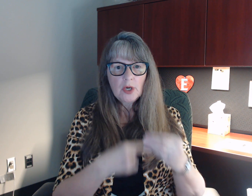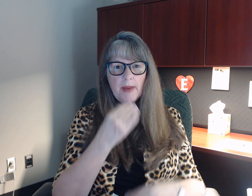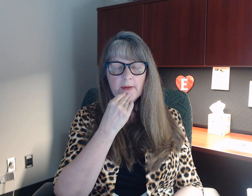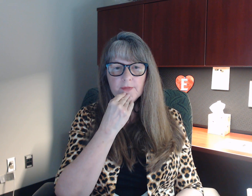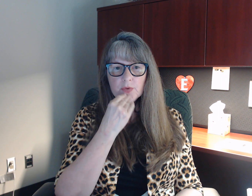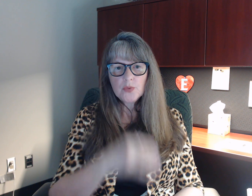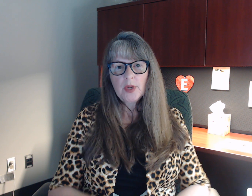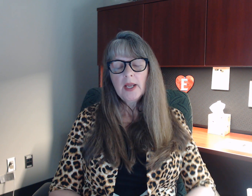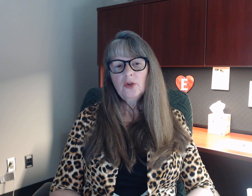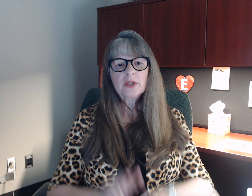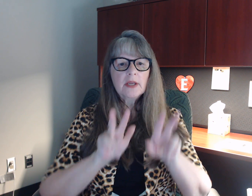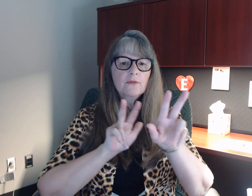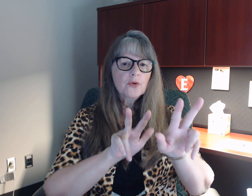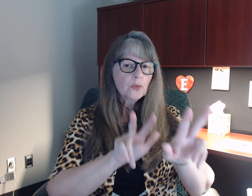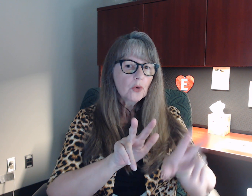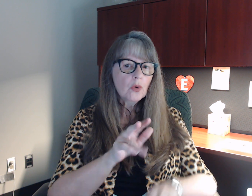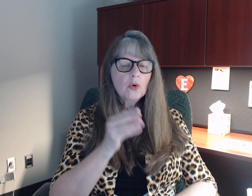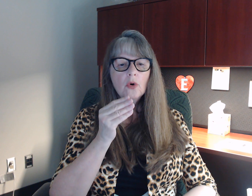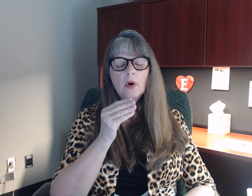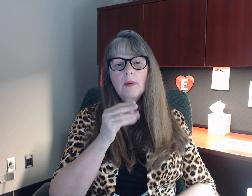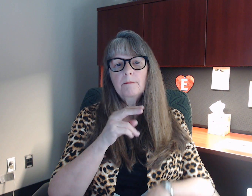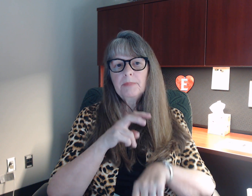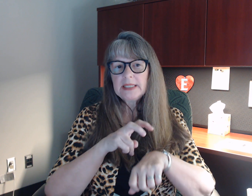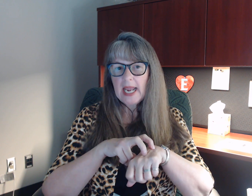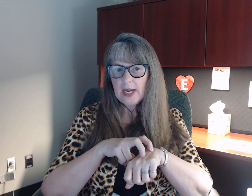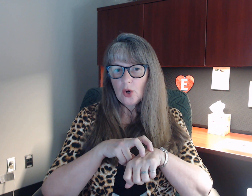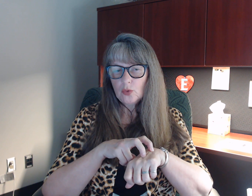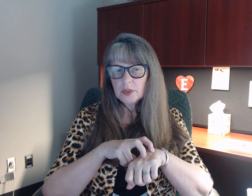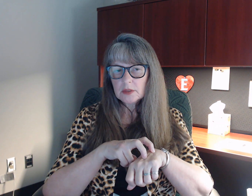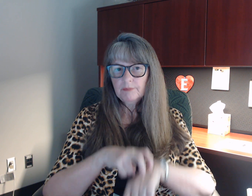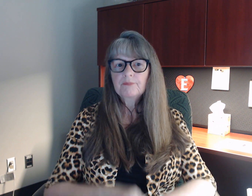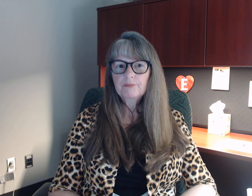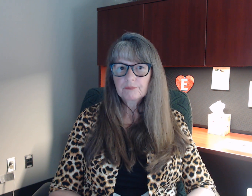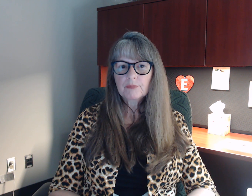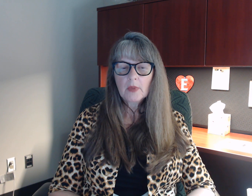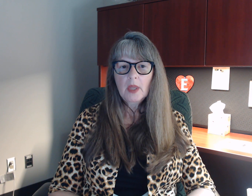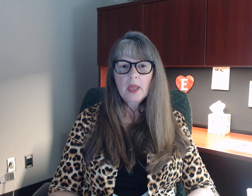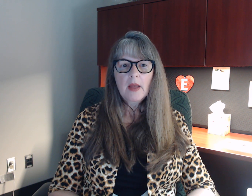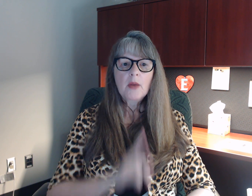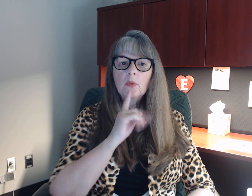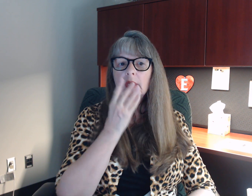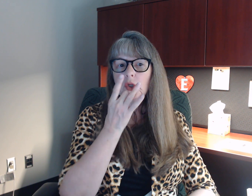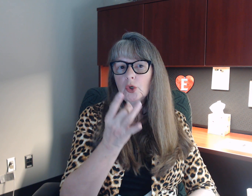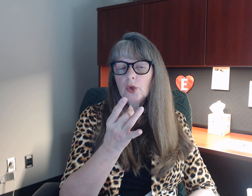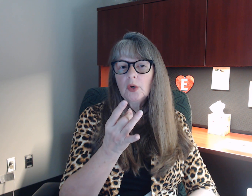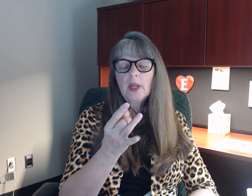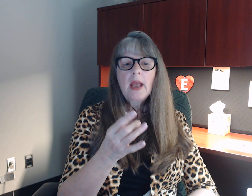about food. You can say funeral potatoes, and they were really good.